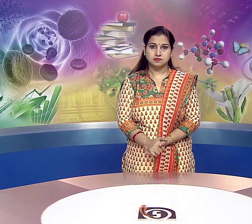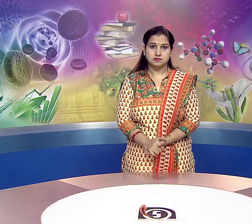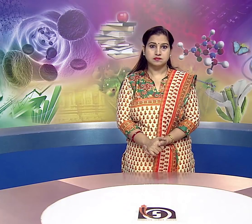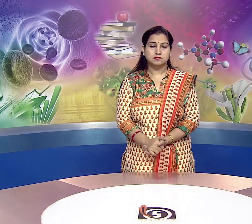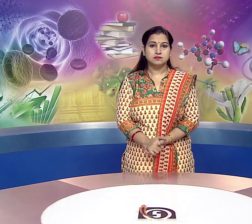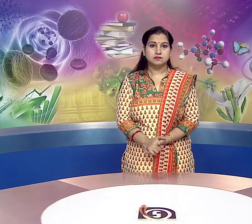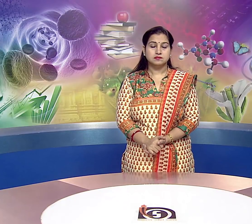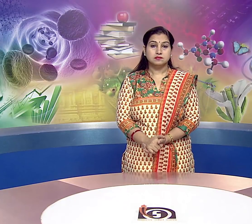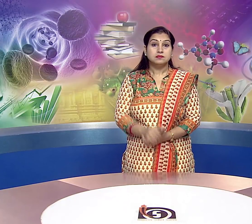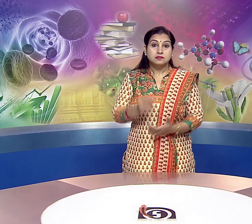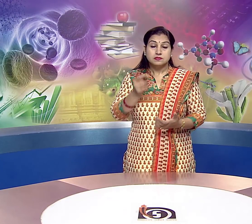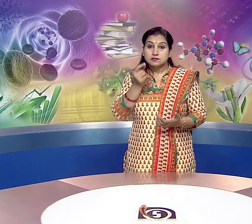The author makes